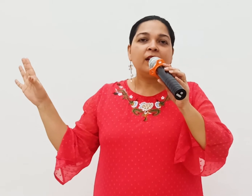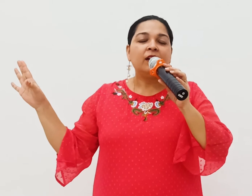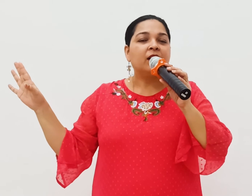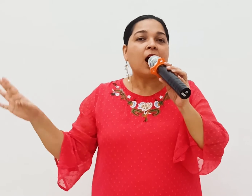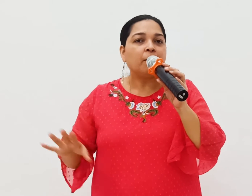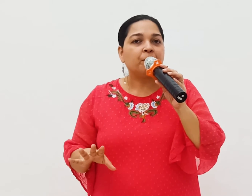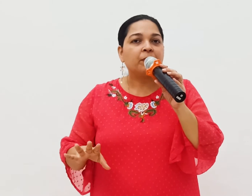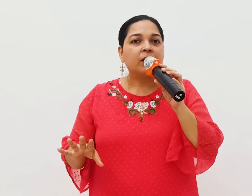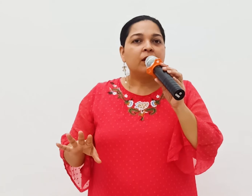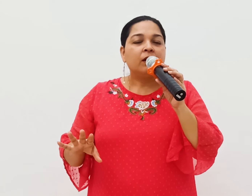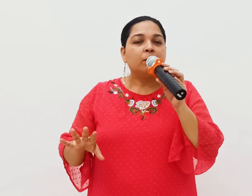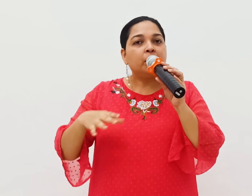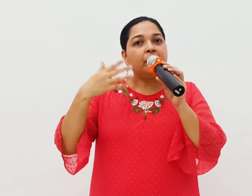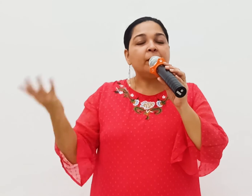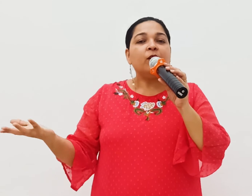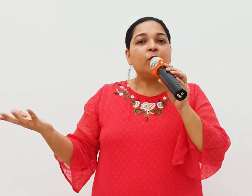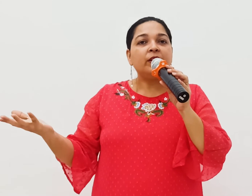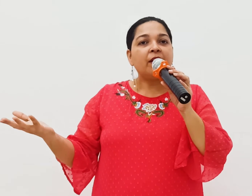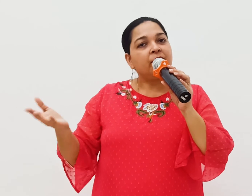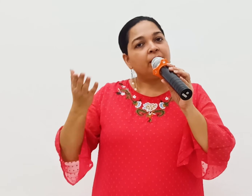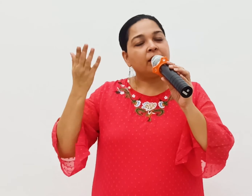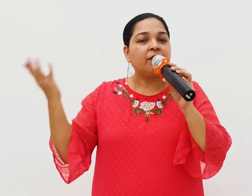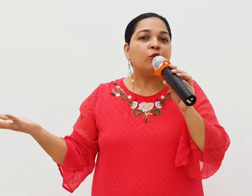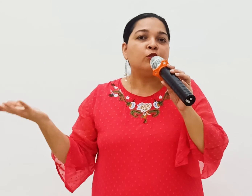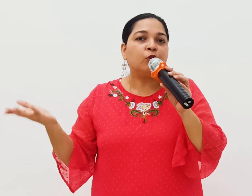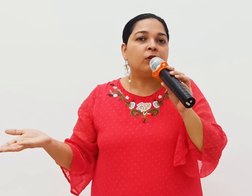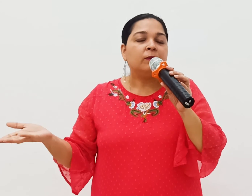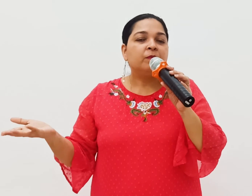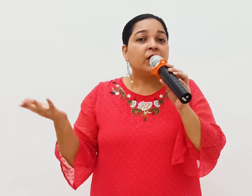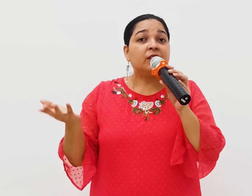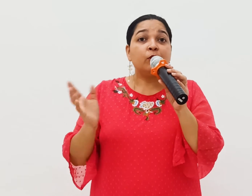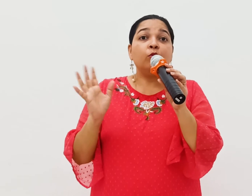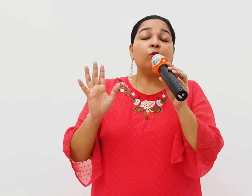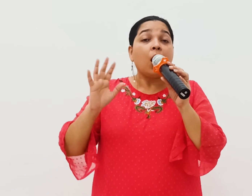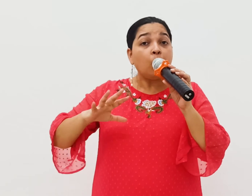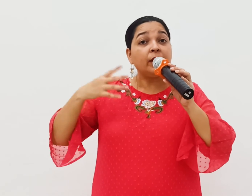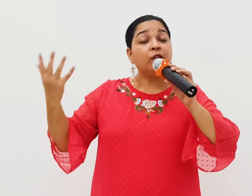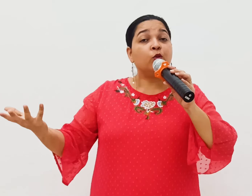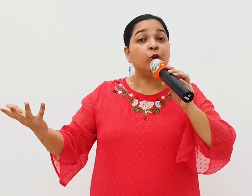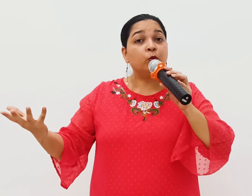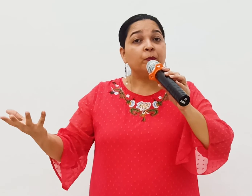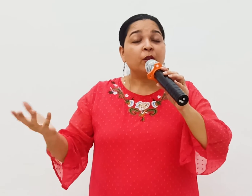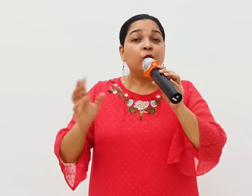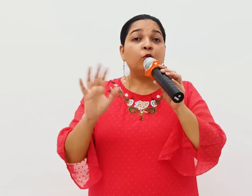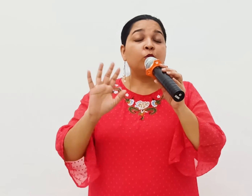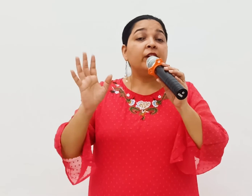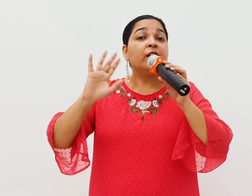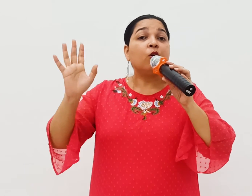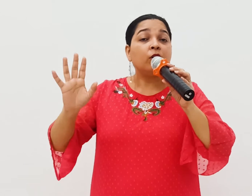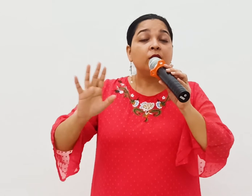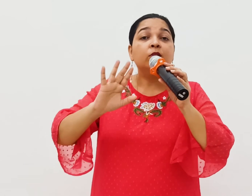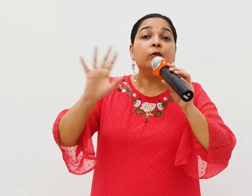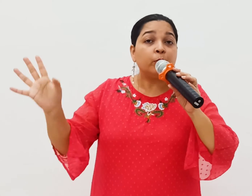be calm. But the people over there, where they were also good, they said, no, no, how we can throw you? No, no,